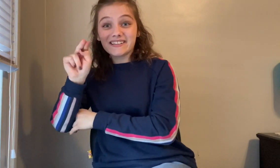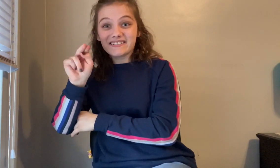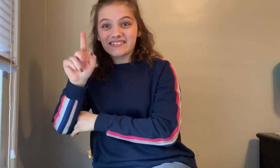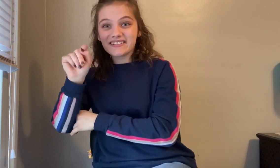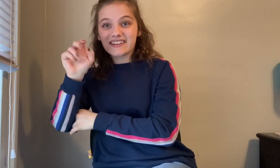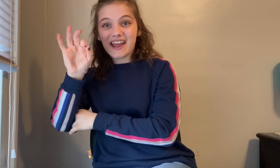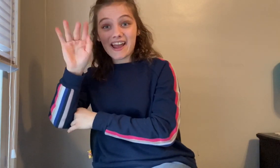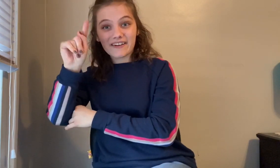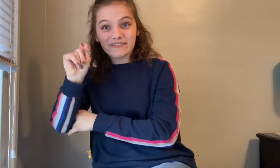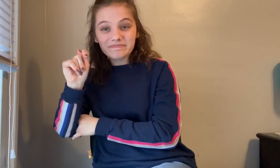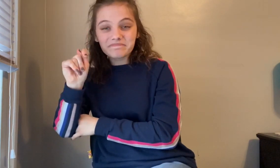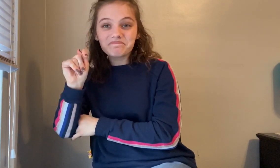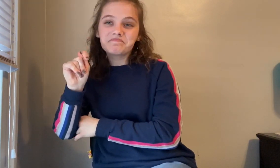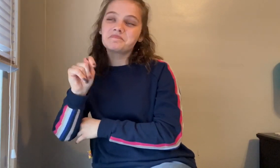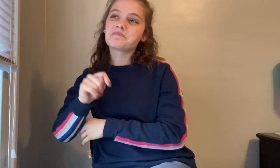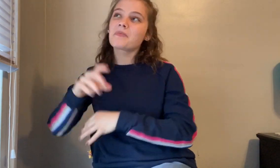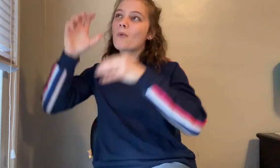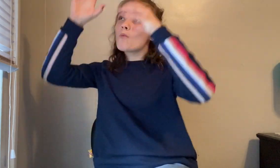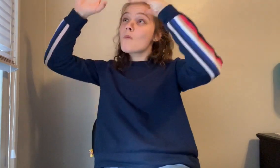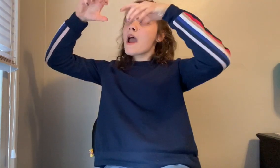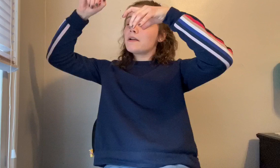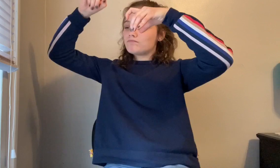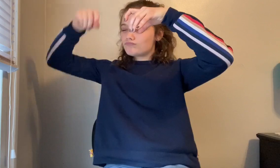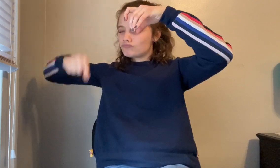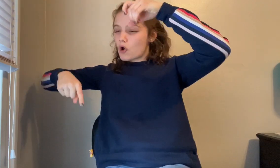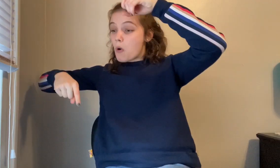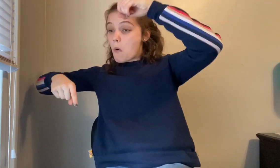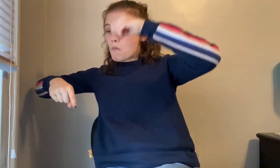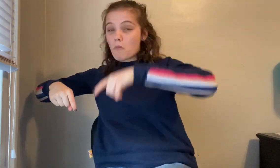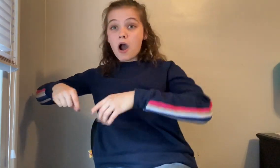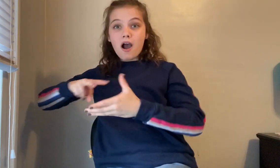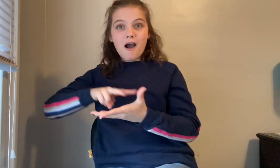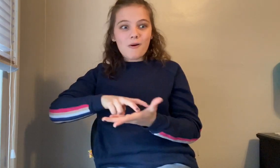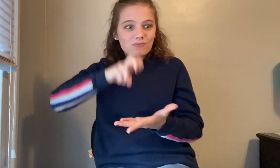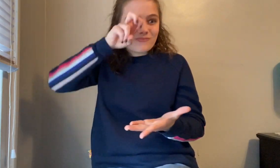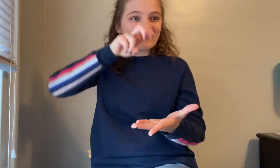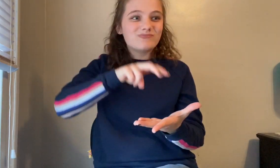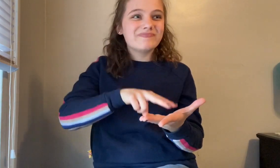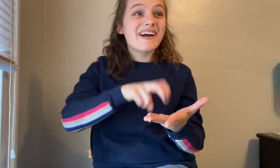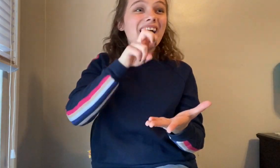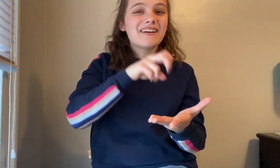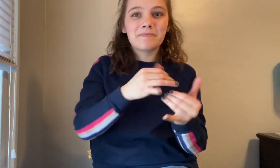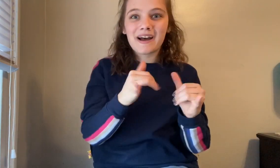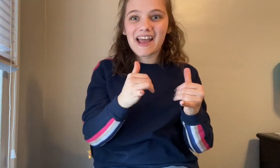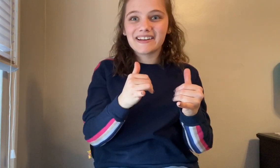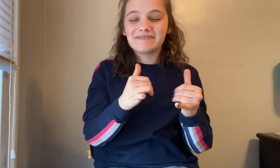Drip, drop, skip, and hop. Splish,